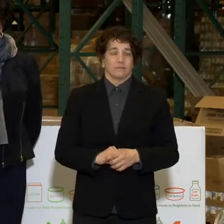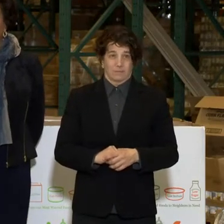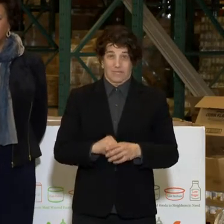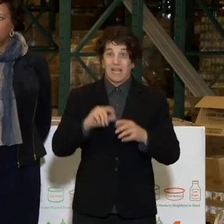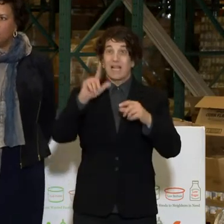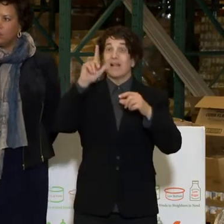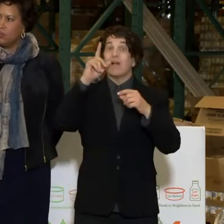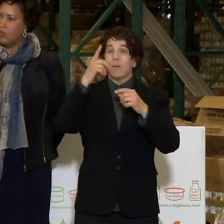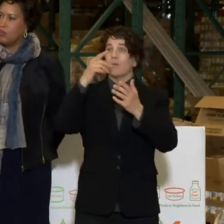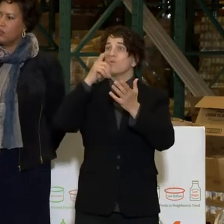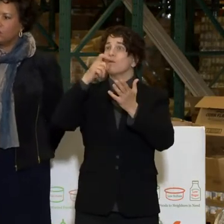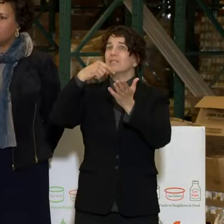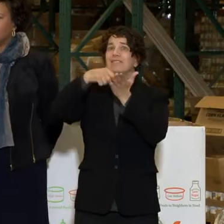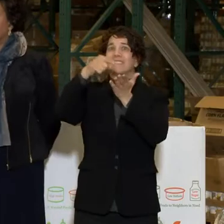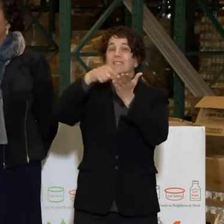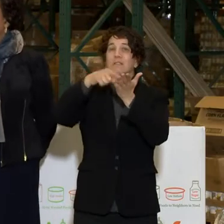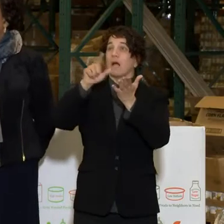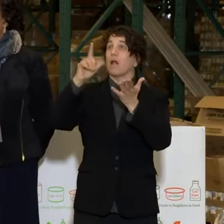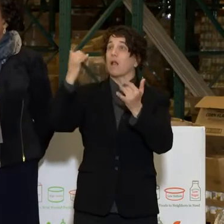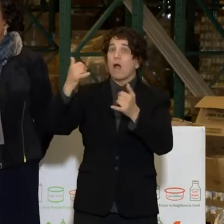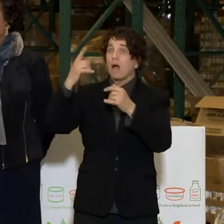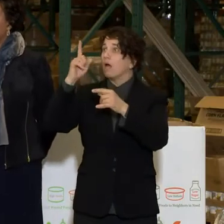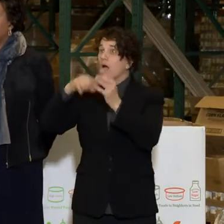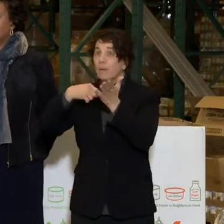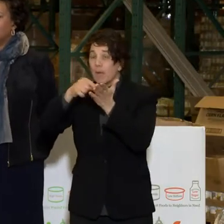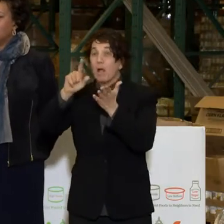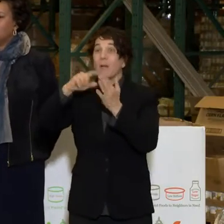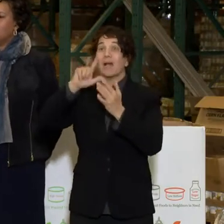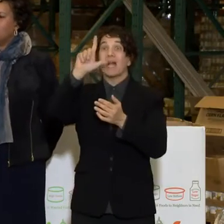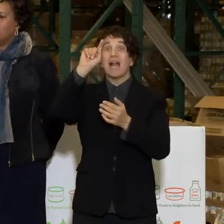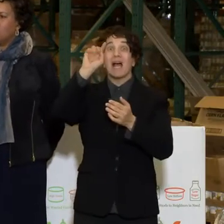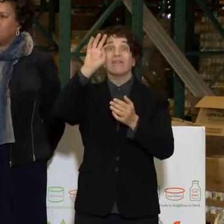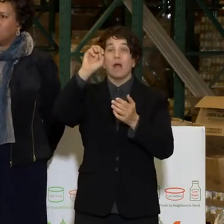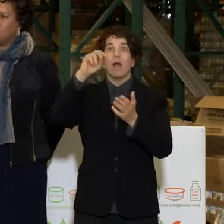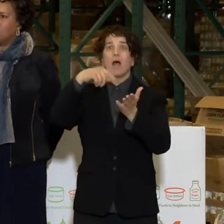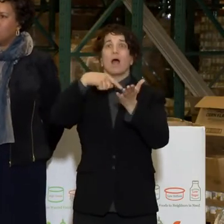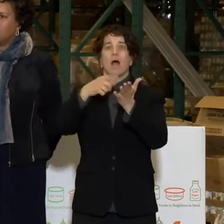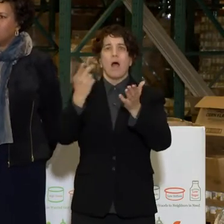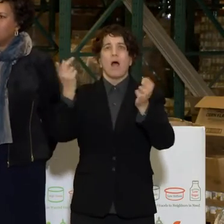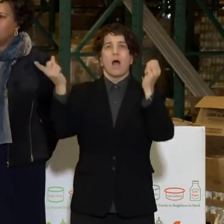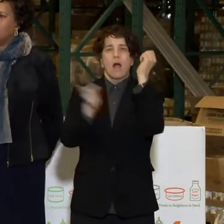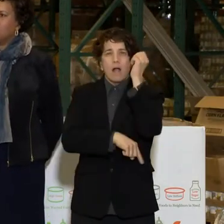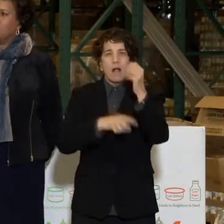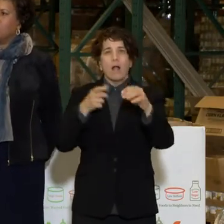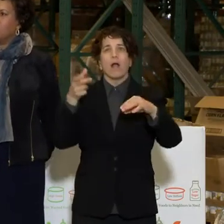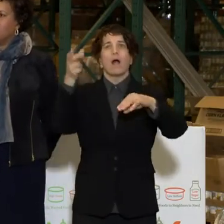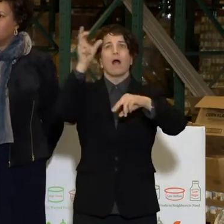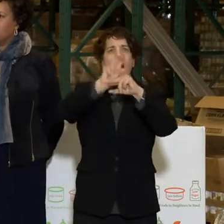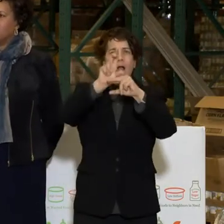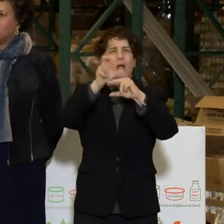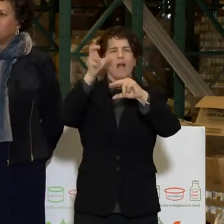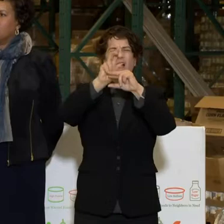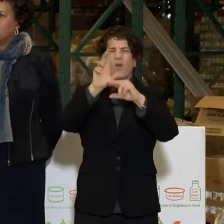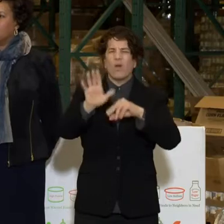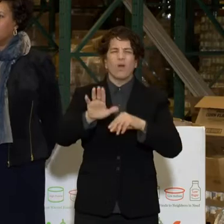furloughed contract workers, because they will not get their money back, and I've got a bill in to try to get money back